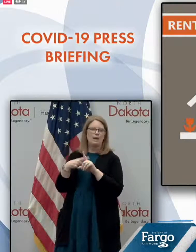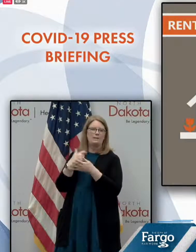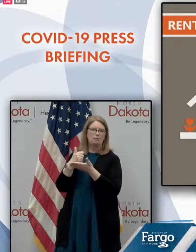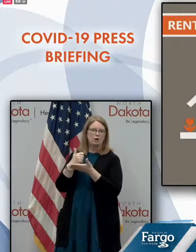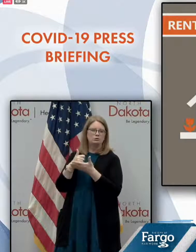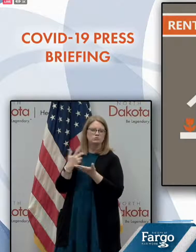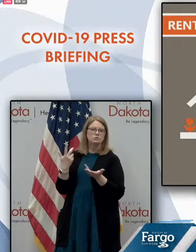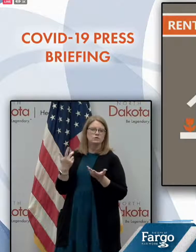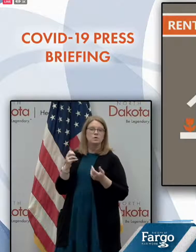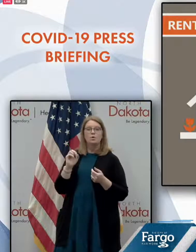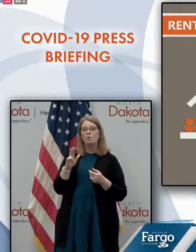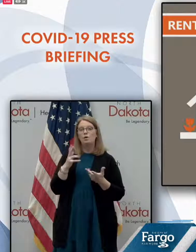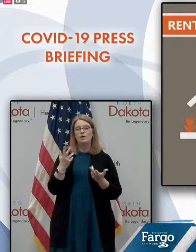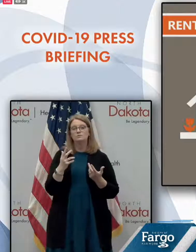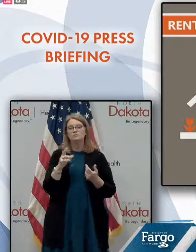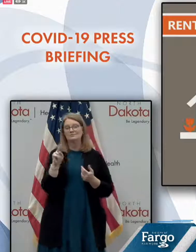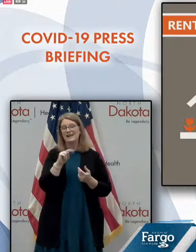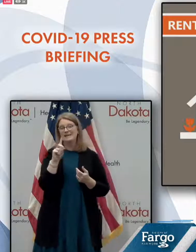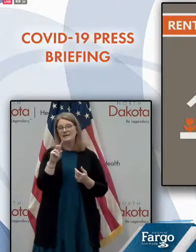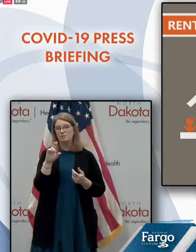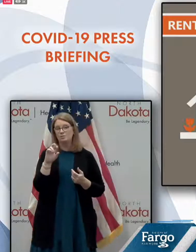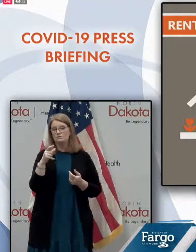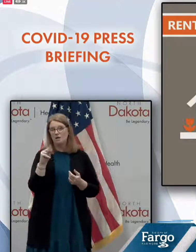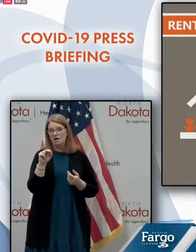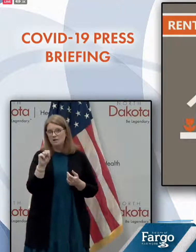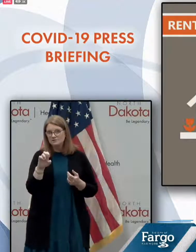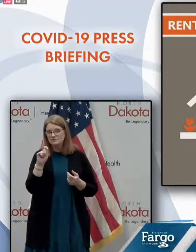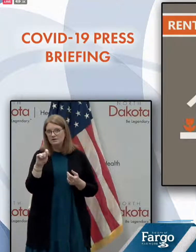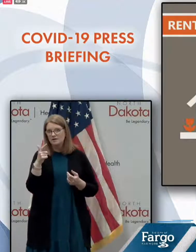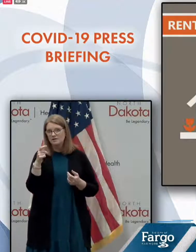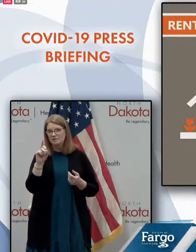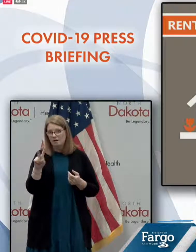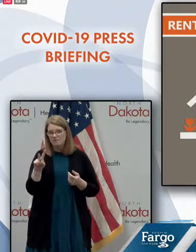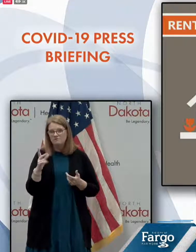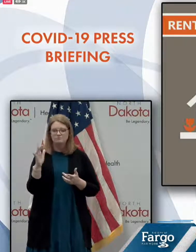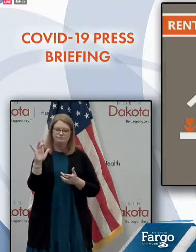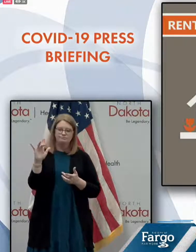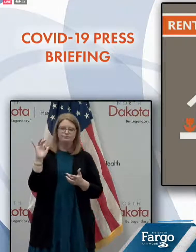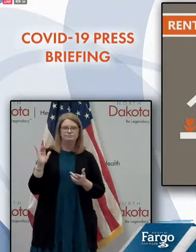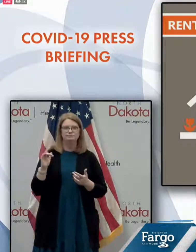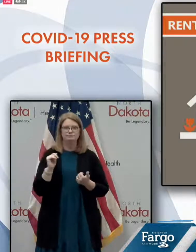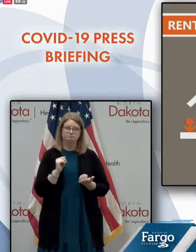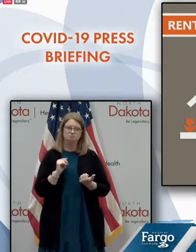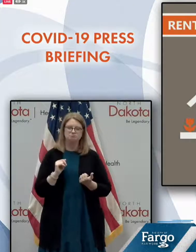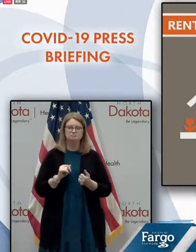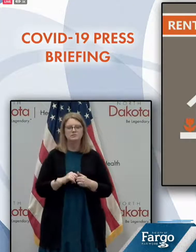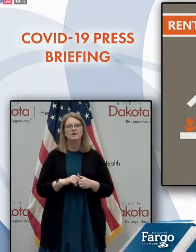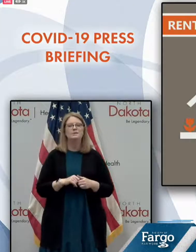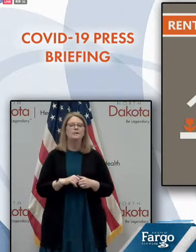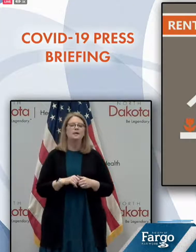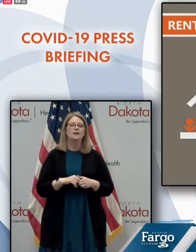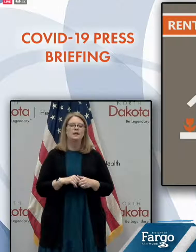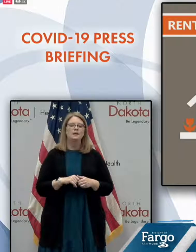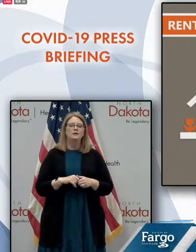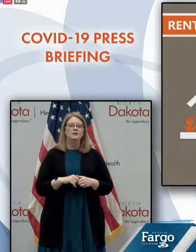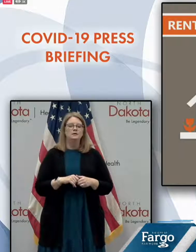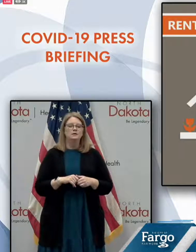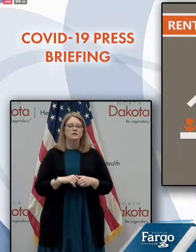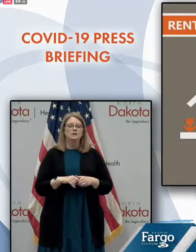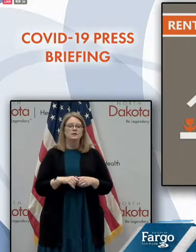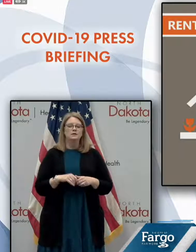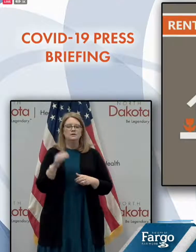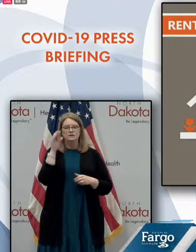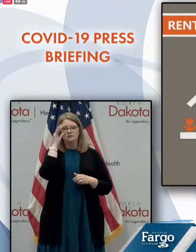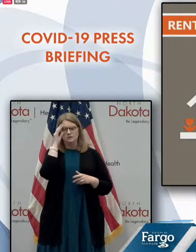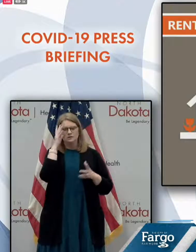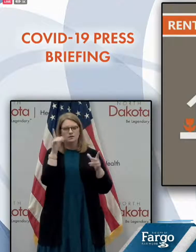can go there, or again, I'm sure you can go to ndresponse.gov and there'll be a link there that'll take you to rent bridge. Departments also can assist renters who